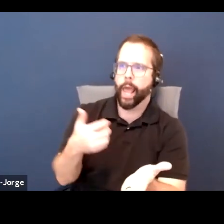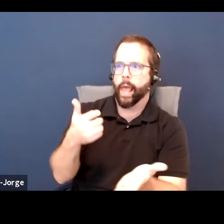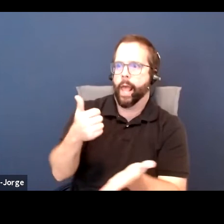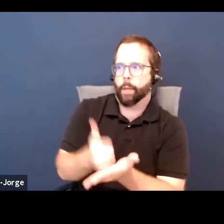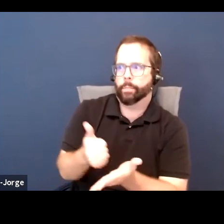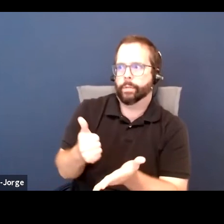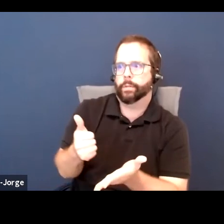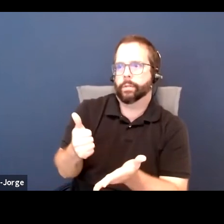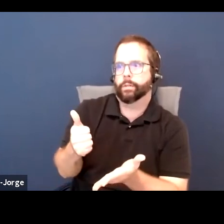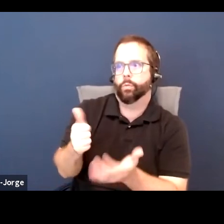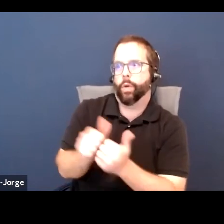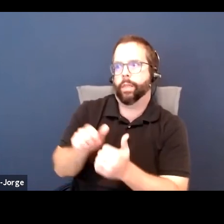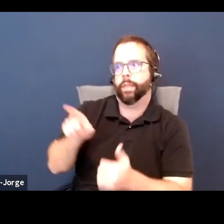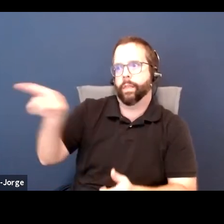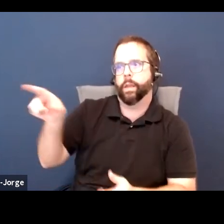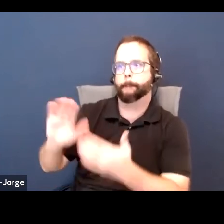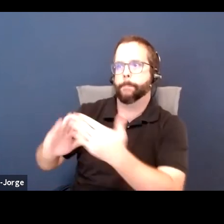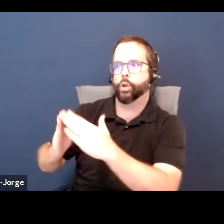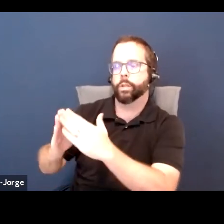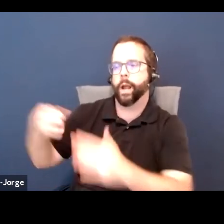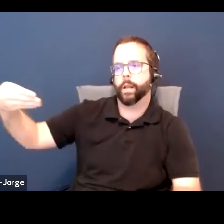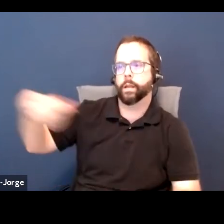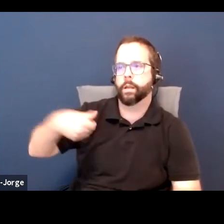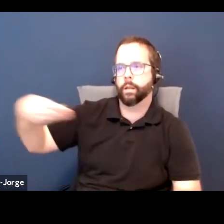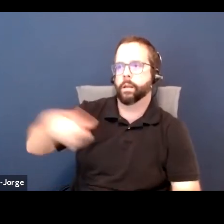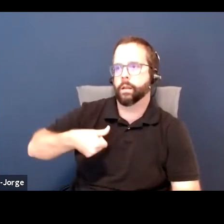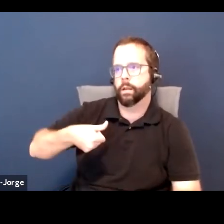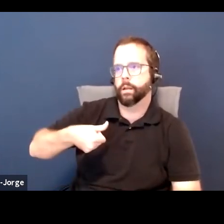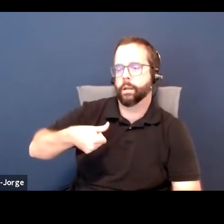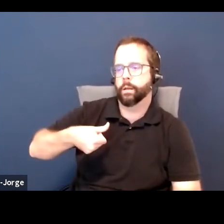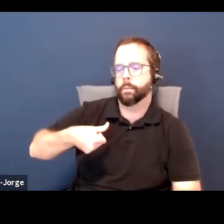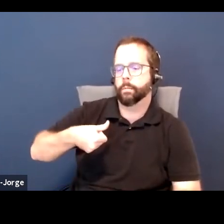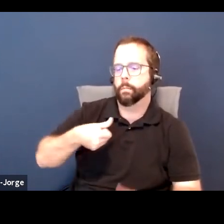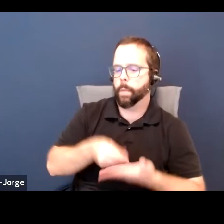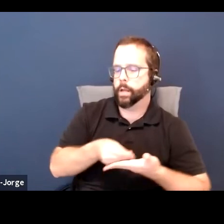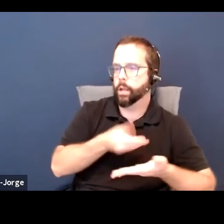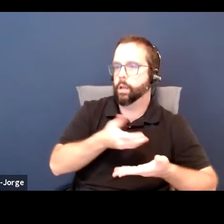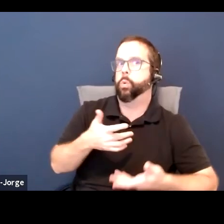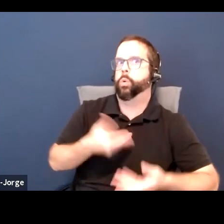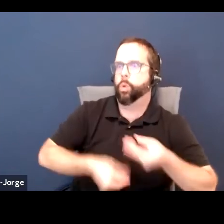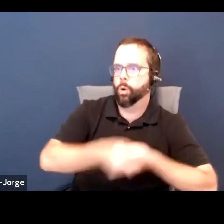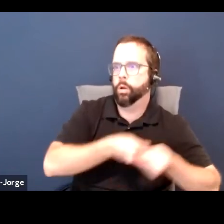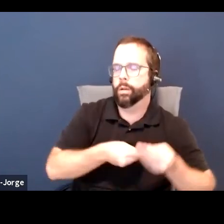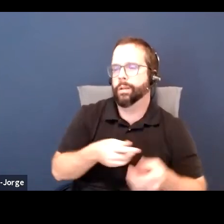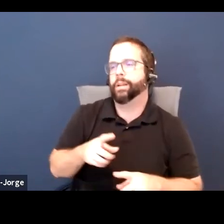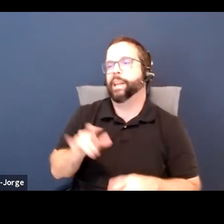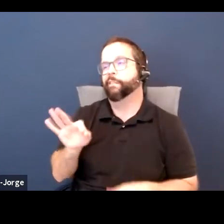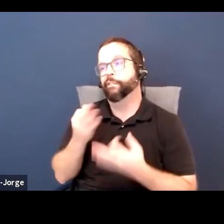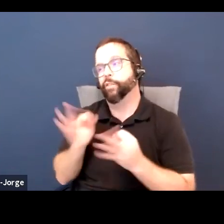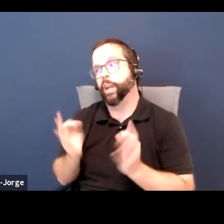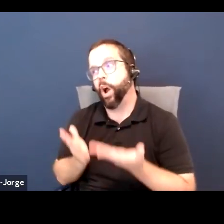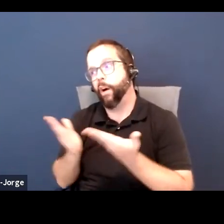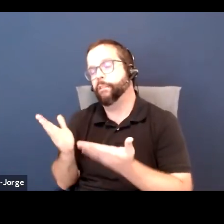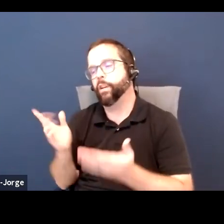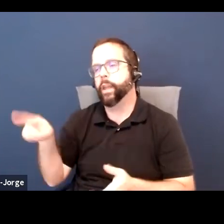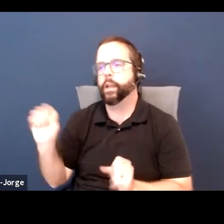municipalities. If this is something that you offer them for free, they might just have you do it because it's free to them and they may never look at it. But if it's something